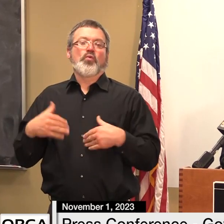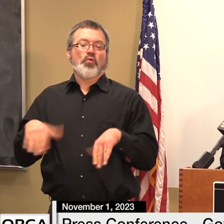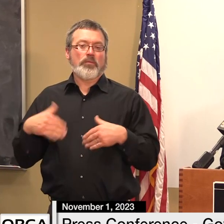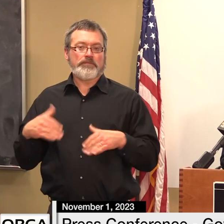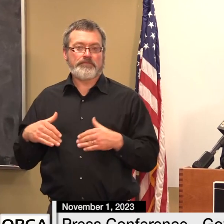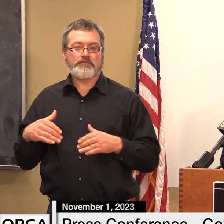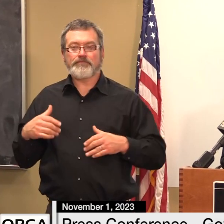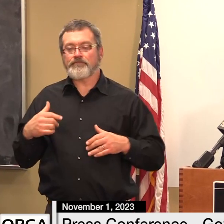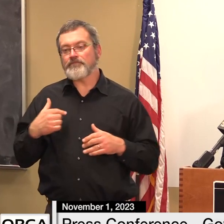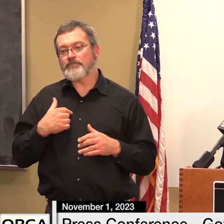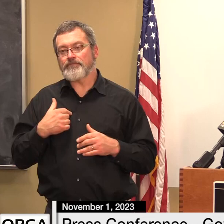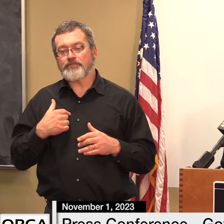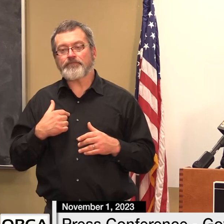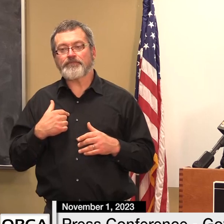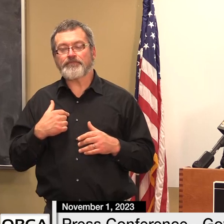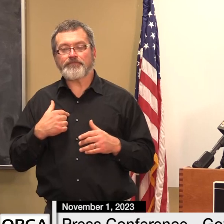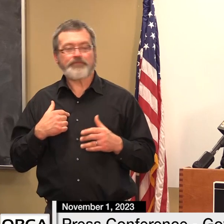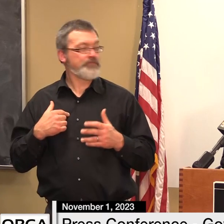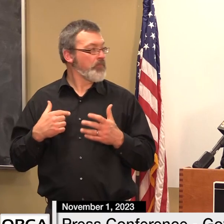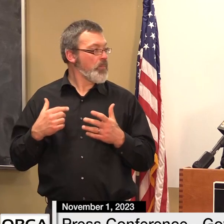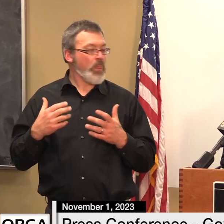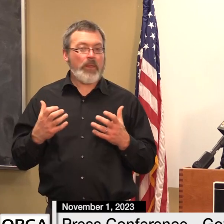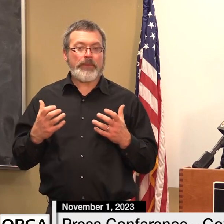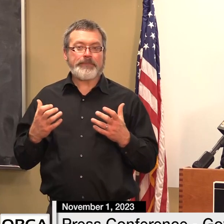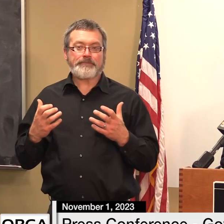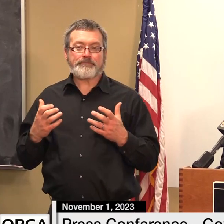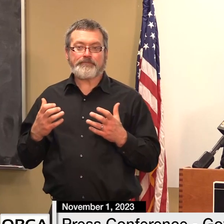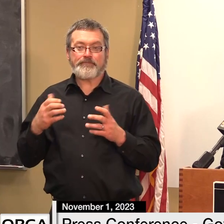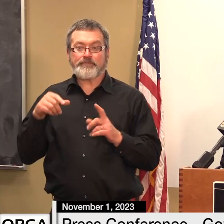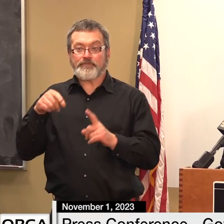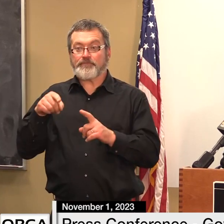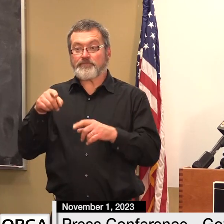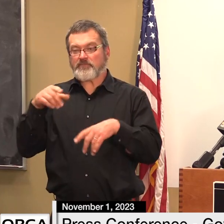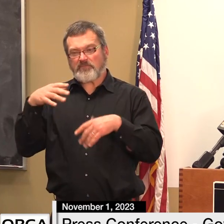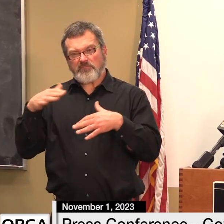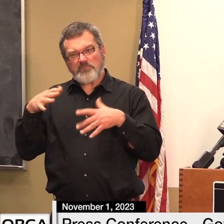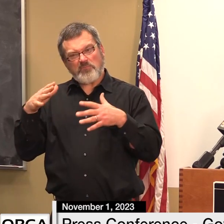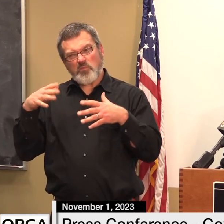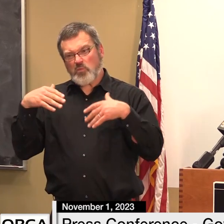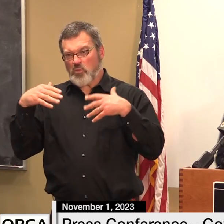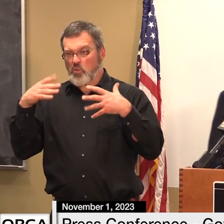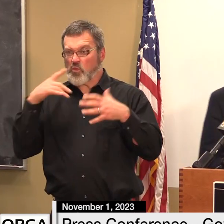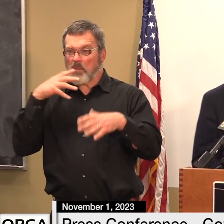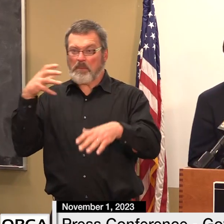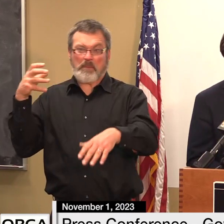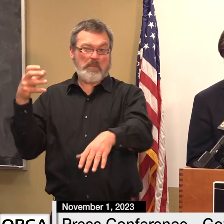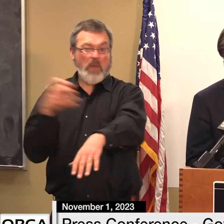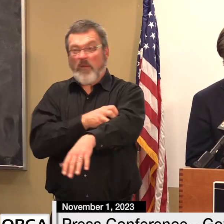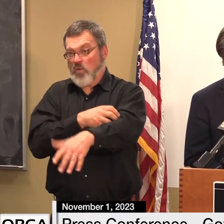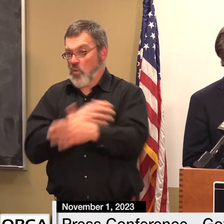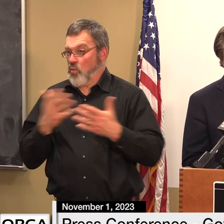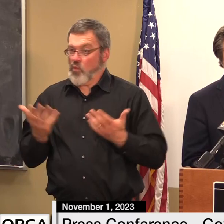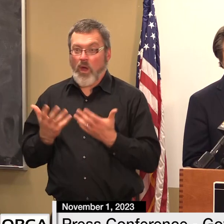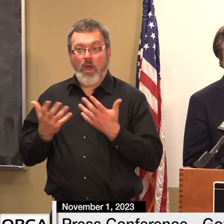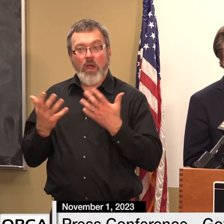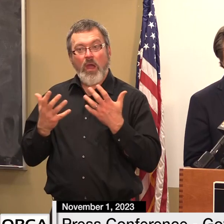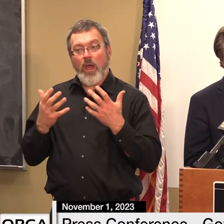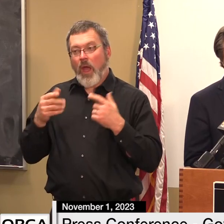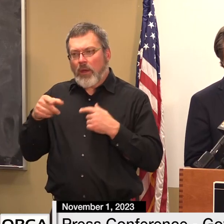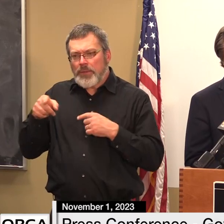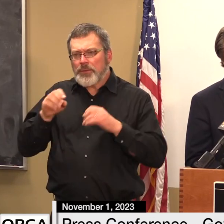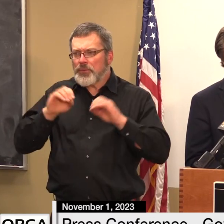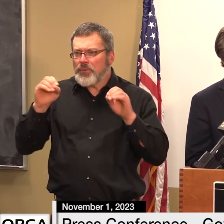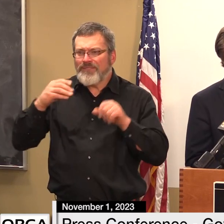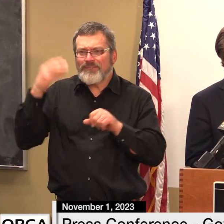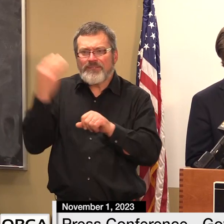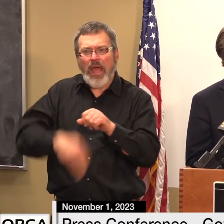one who was in a position of power, you know, paid any sort of price. They weren't fired. It does not appear that they